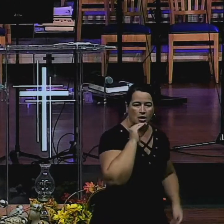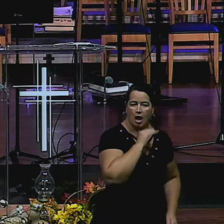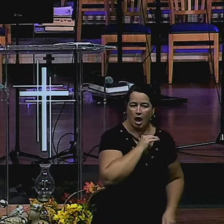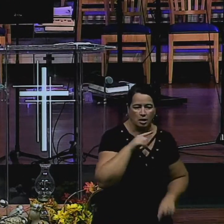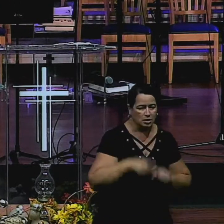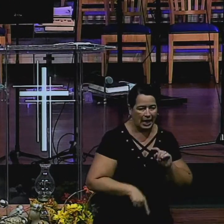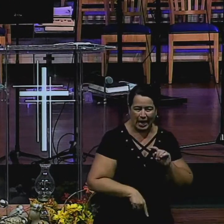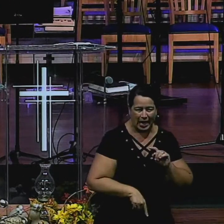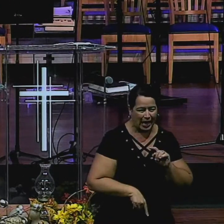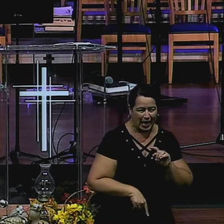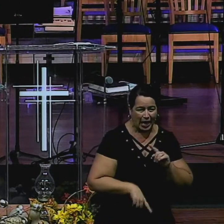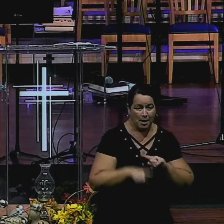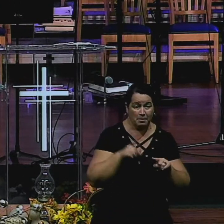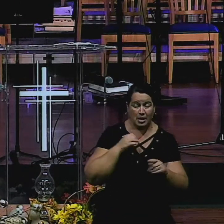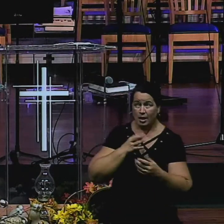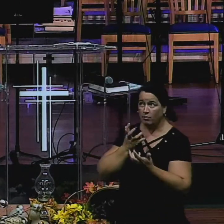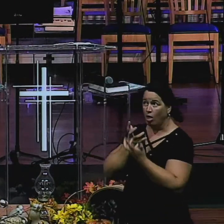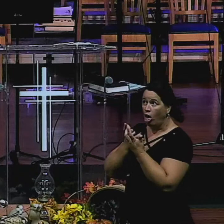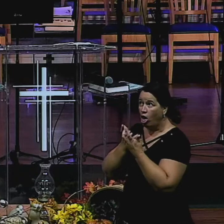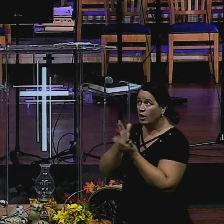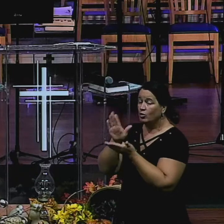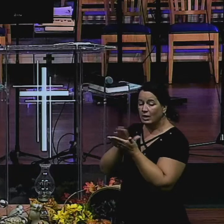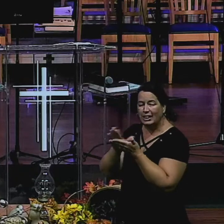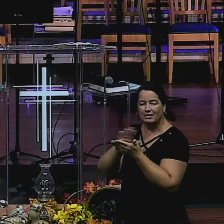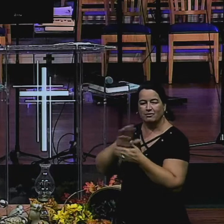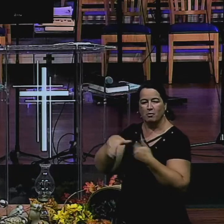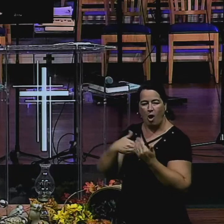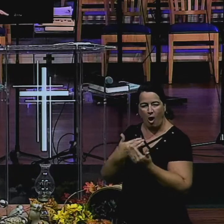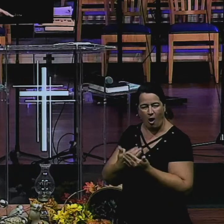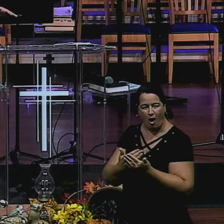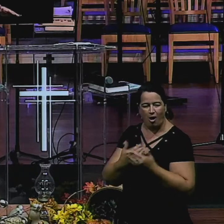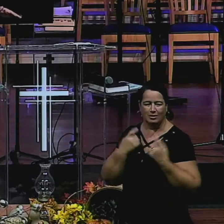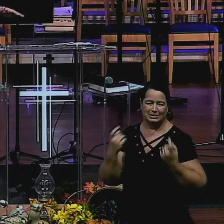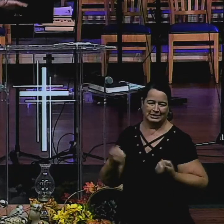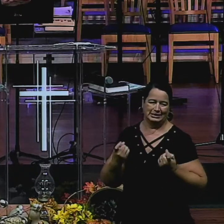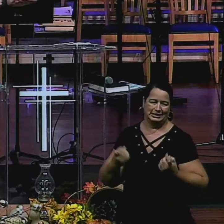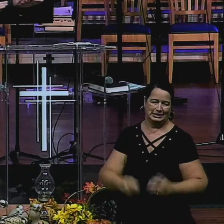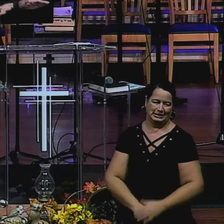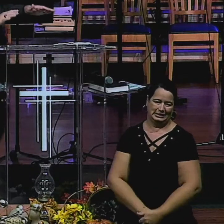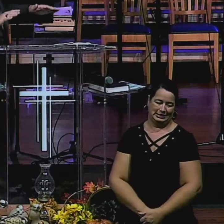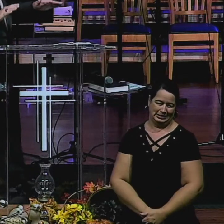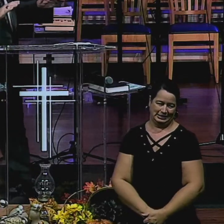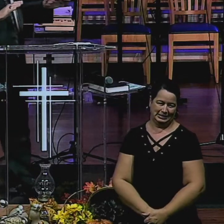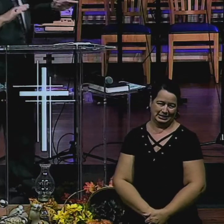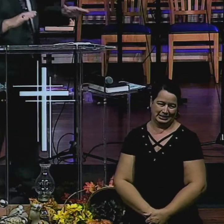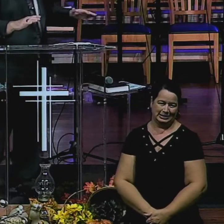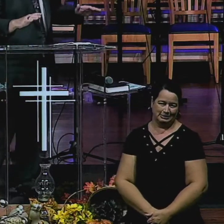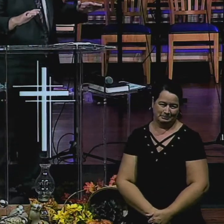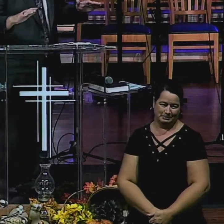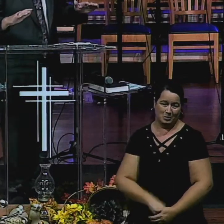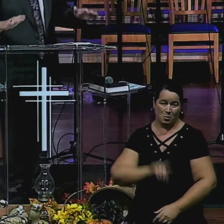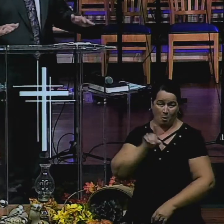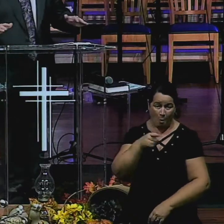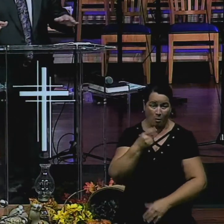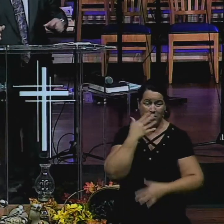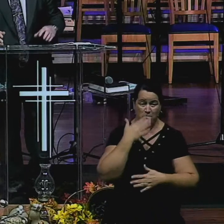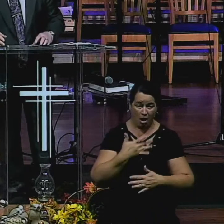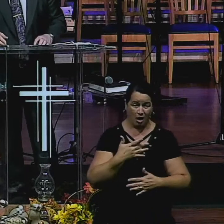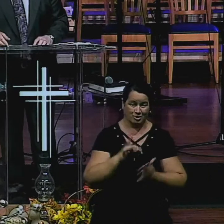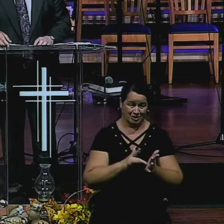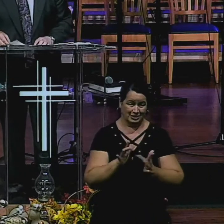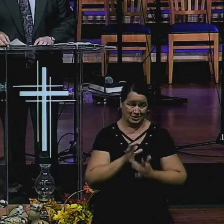help me out, church, cleanseth us from all sin. It's only the blood